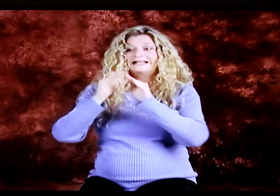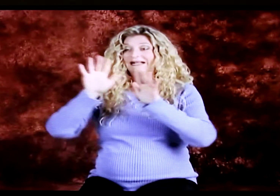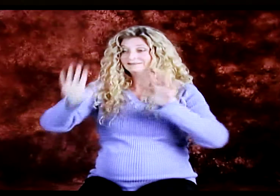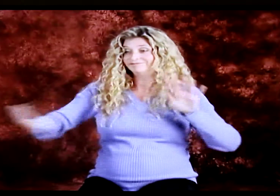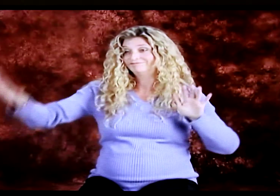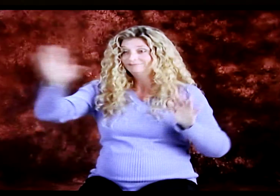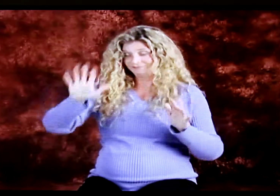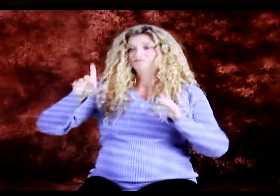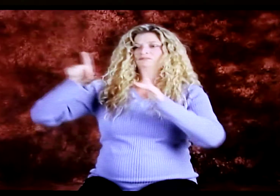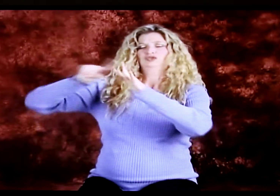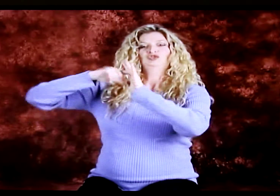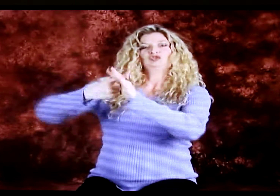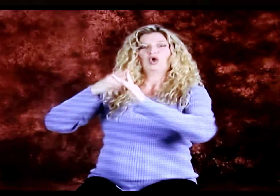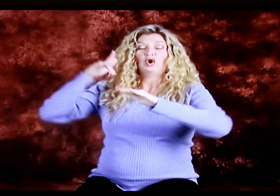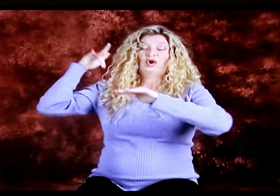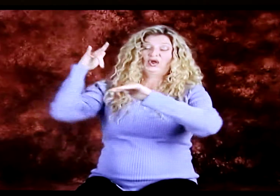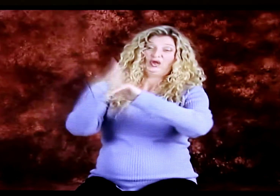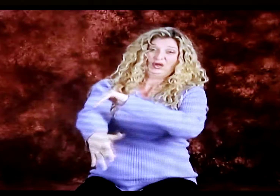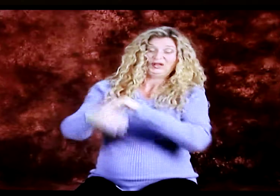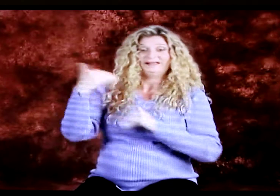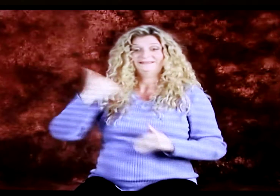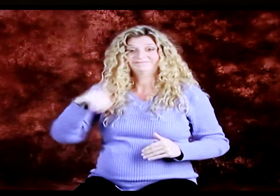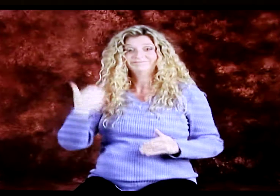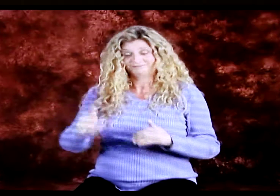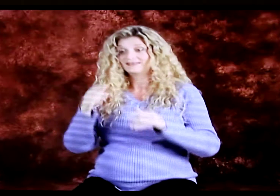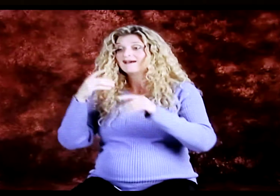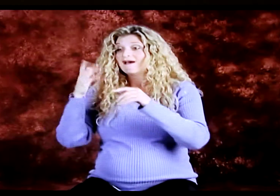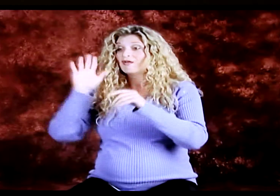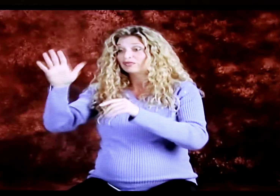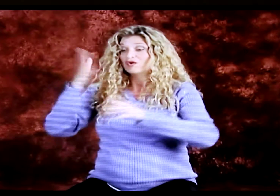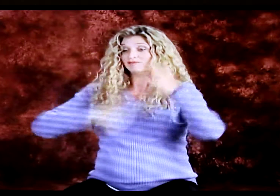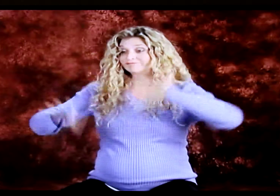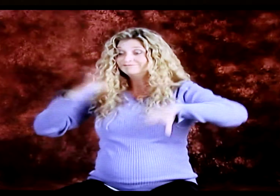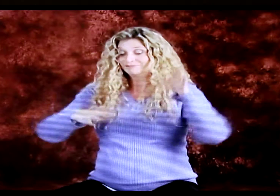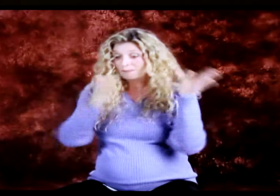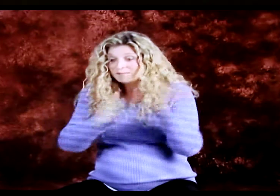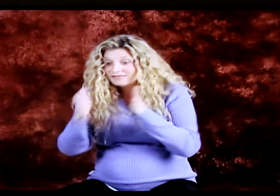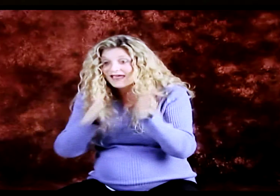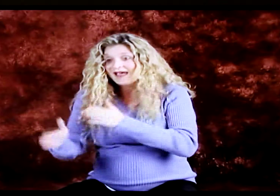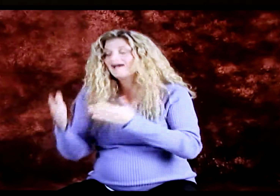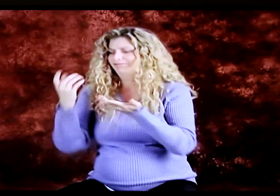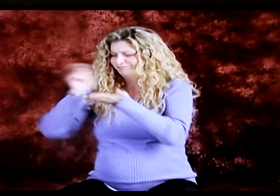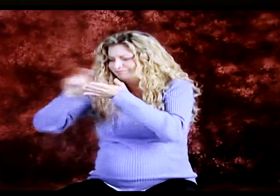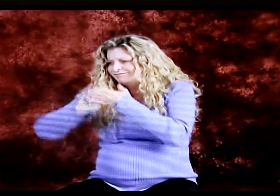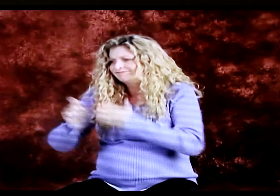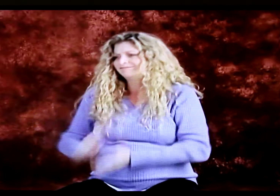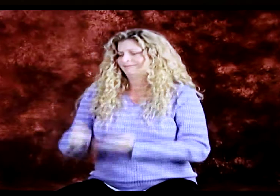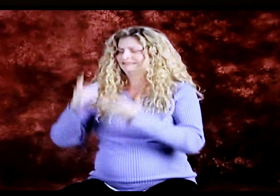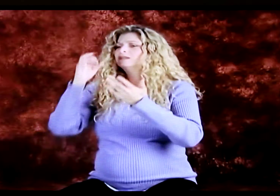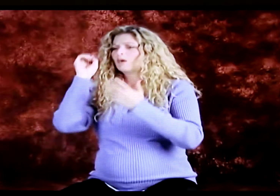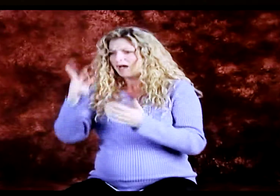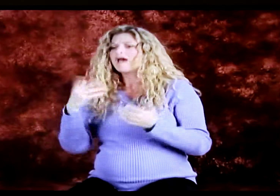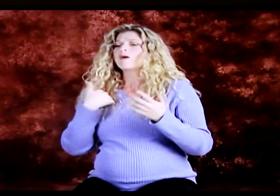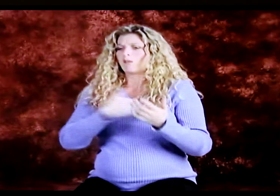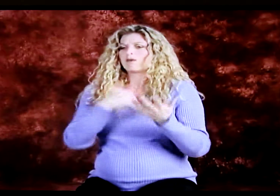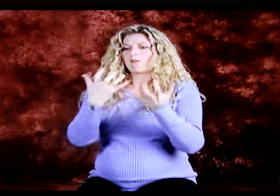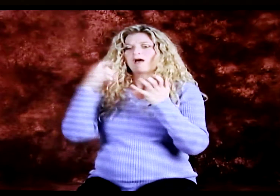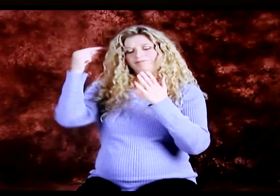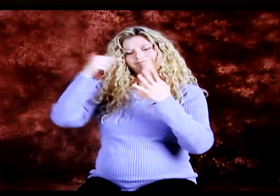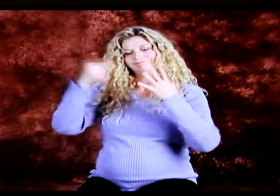and Italy and all the cities around there, you know, they have to start very early with the fashion preparations, you know, designing